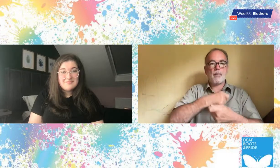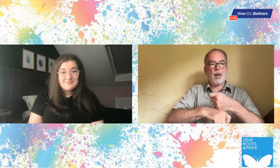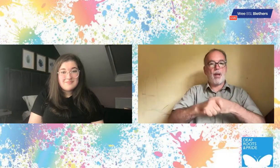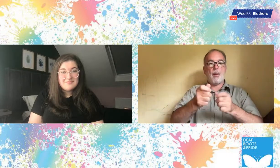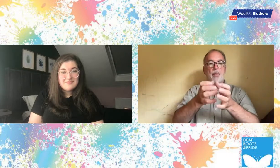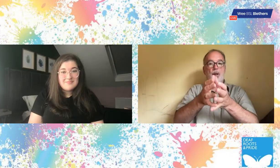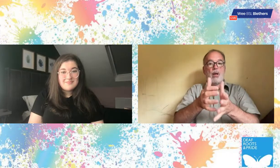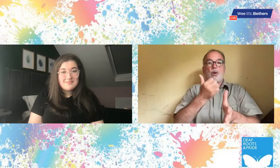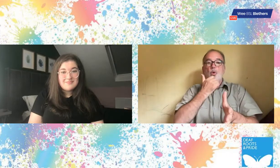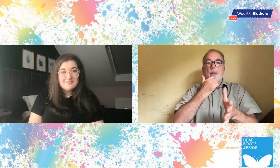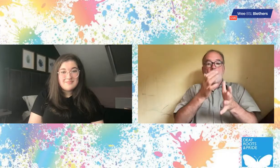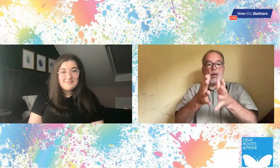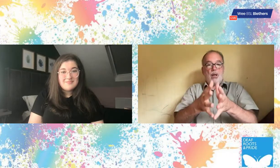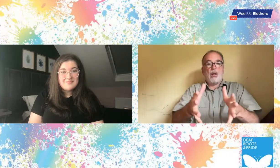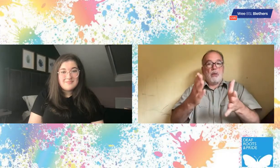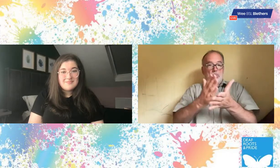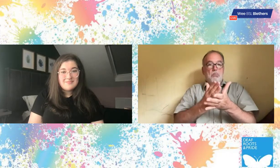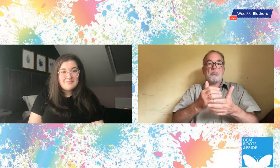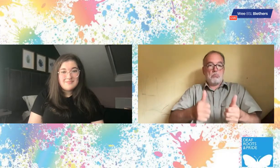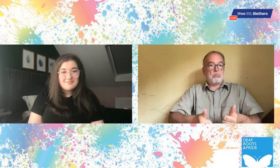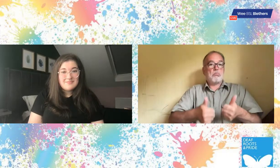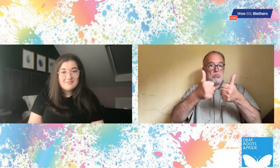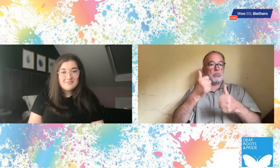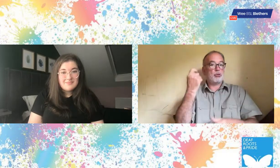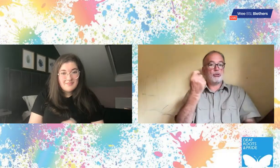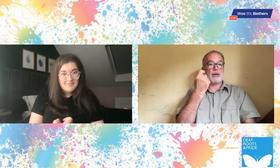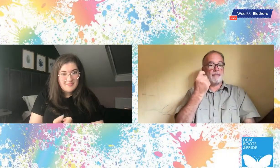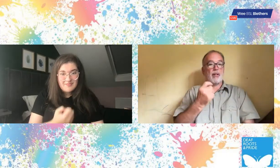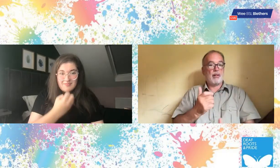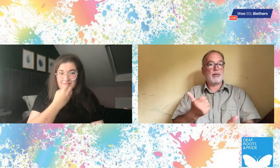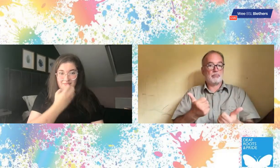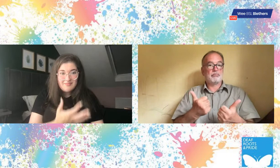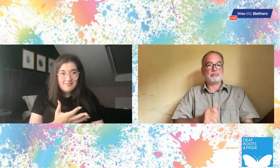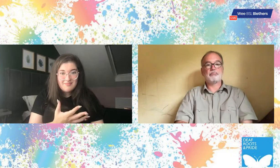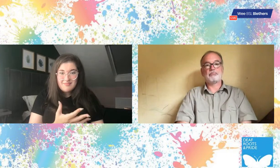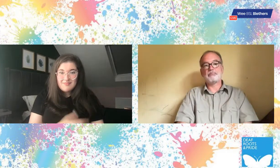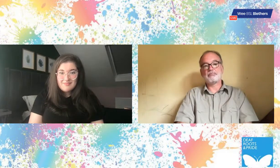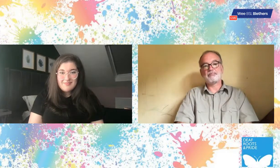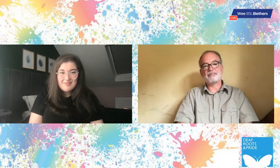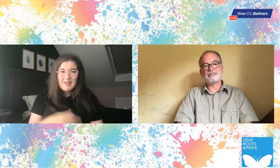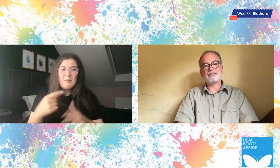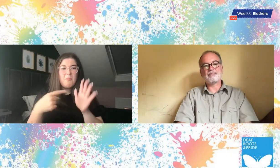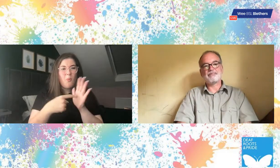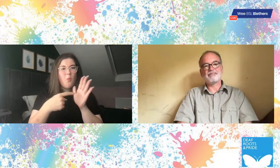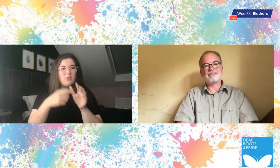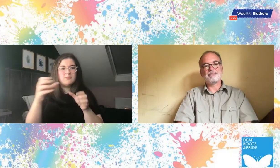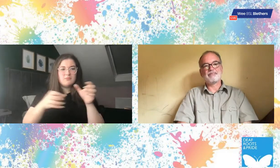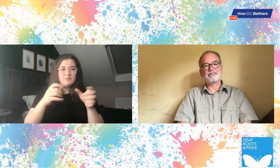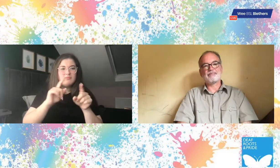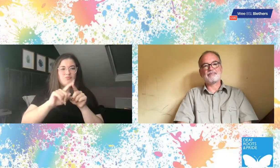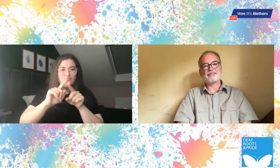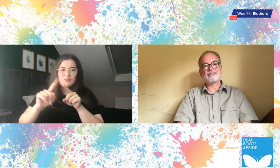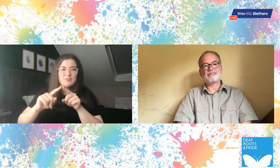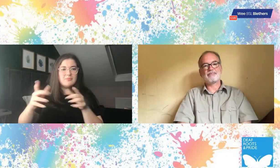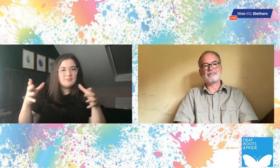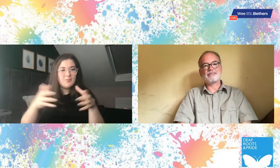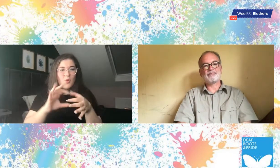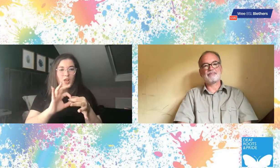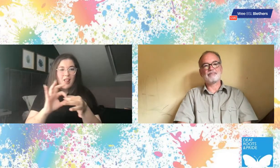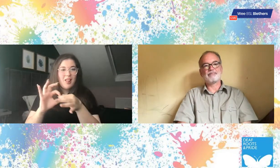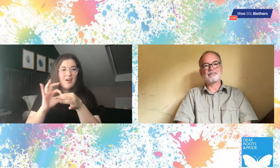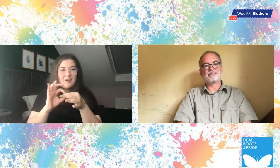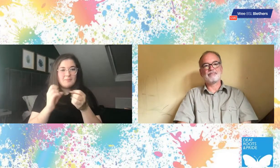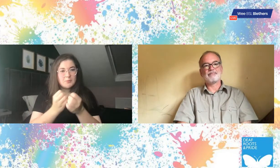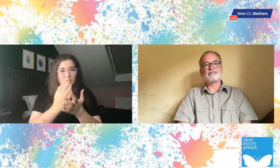their gene pool. Make sure that the numbers are good in terms of being able to sustain themselves